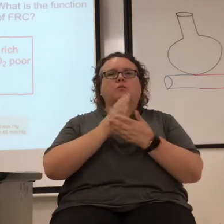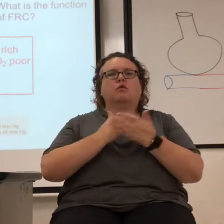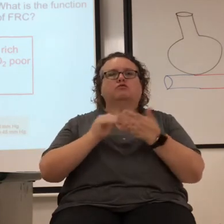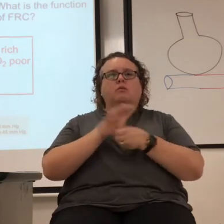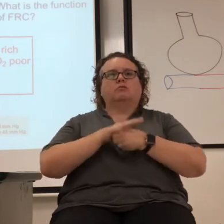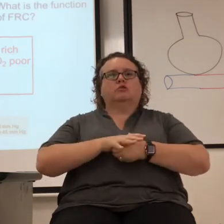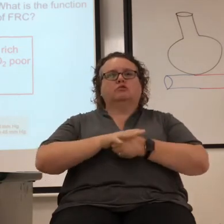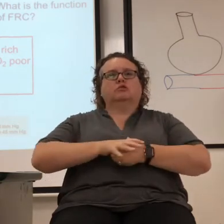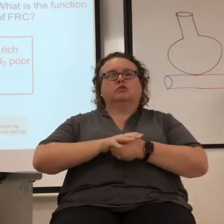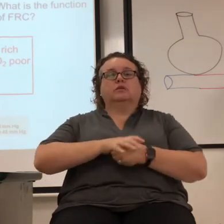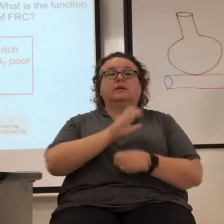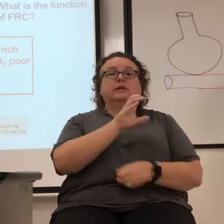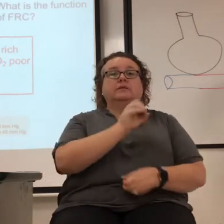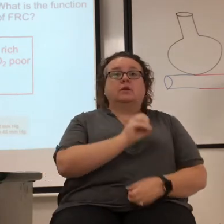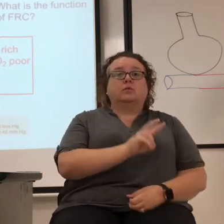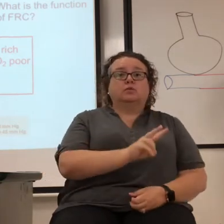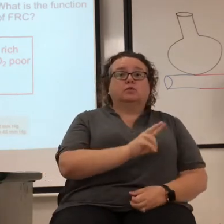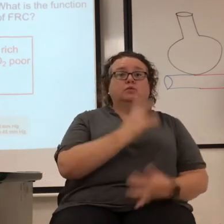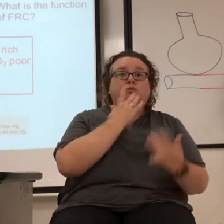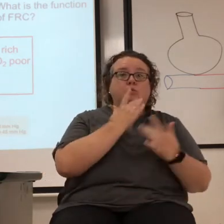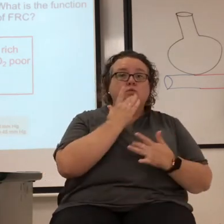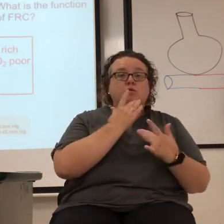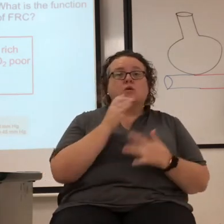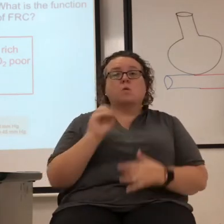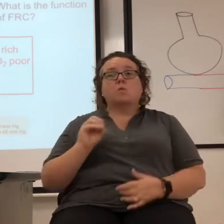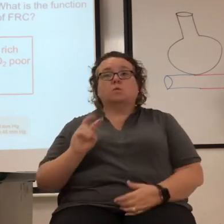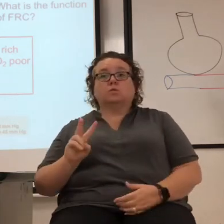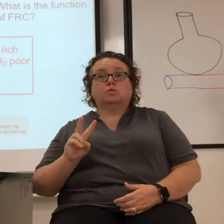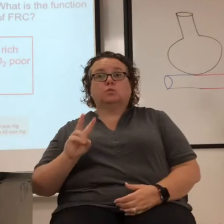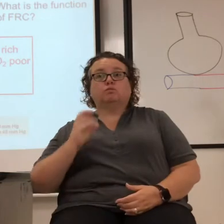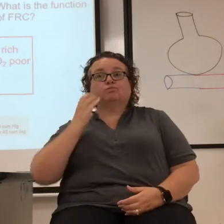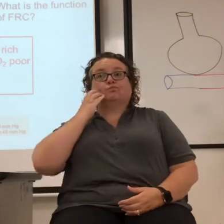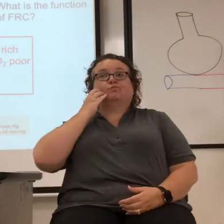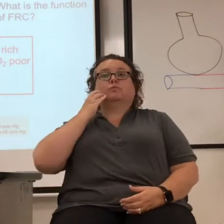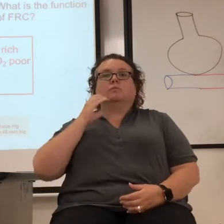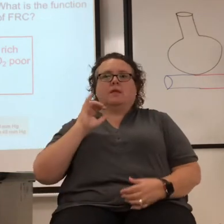O2 poor, CO2 rich. The numbers are 40,